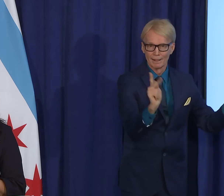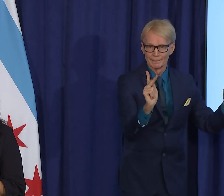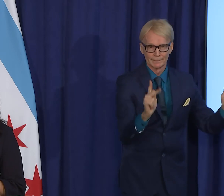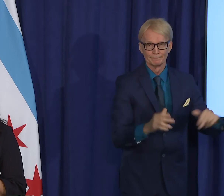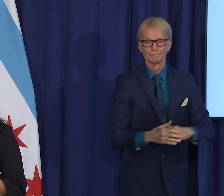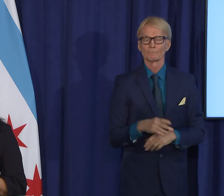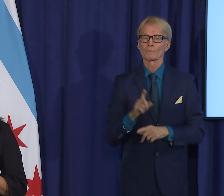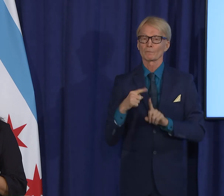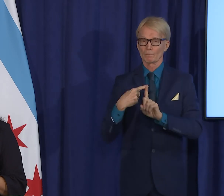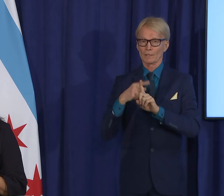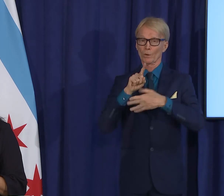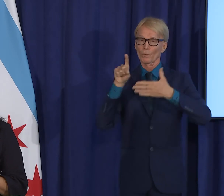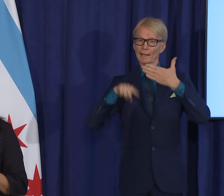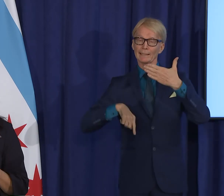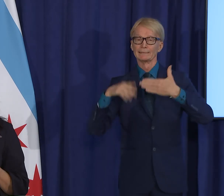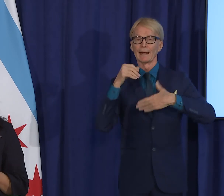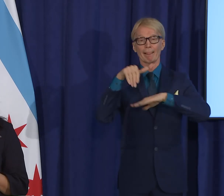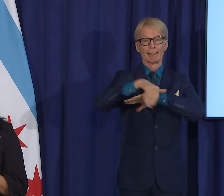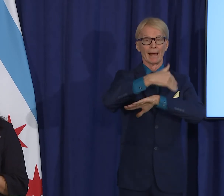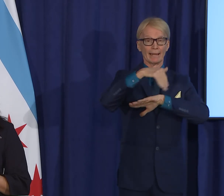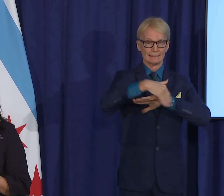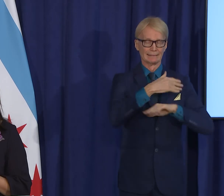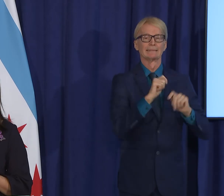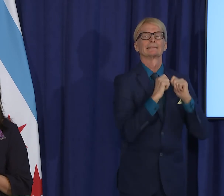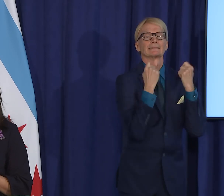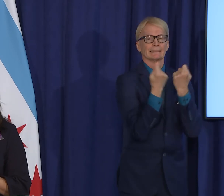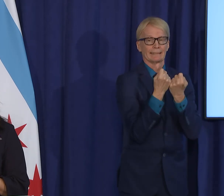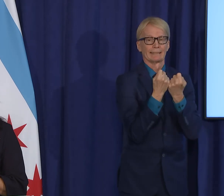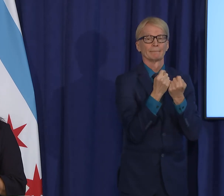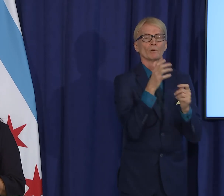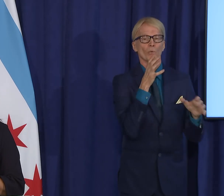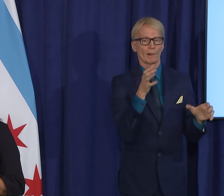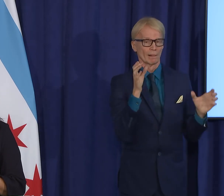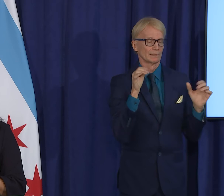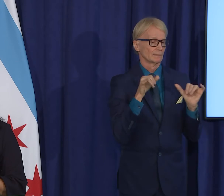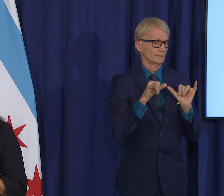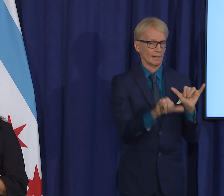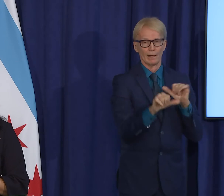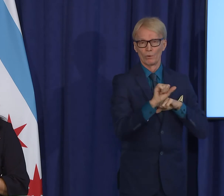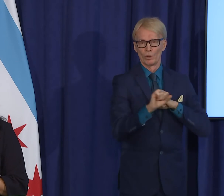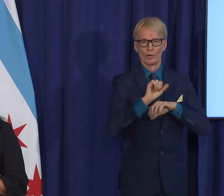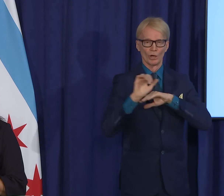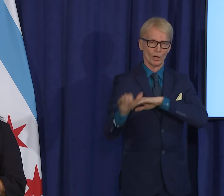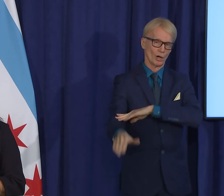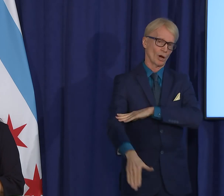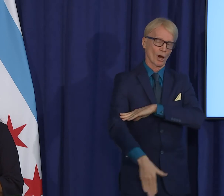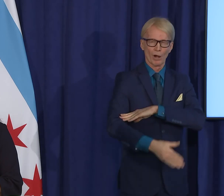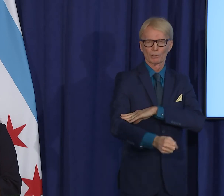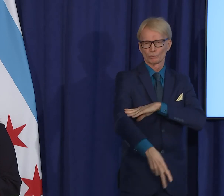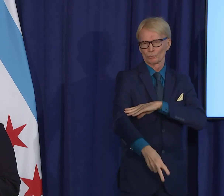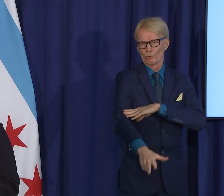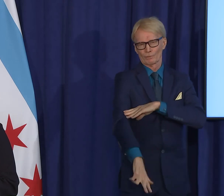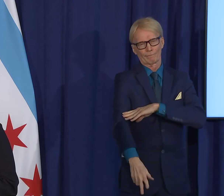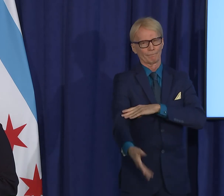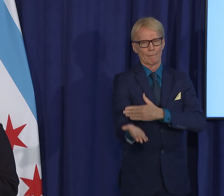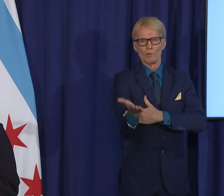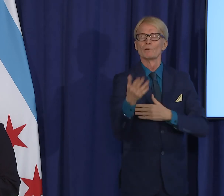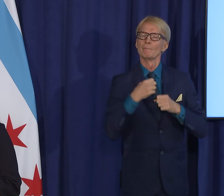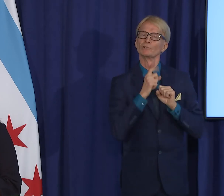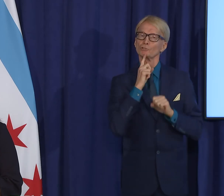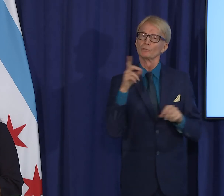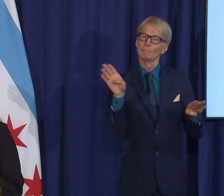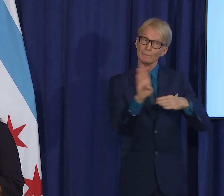and nights and weekends team that is out until very late into the evening. So want to make sure that businesses